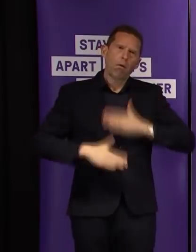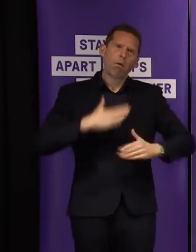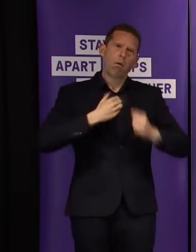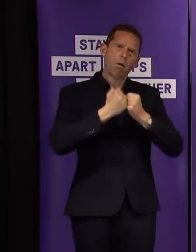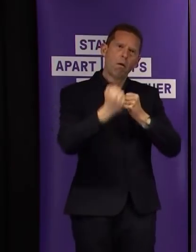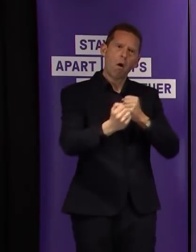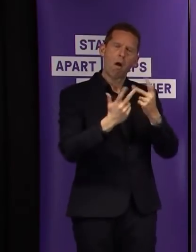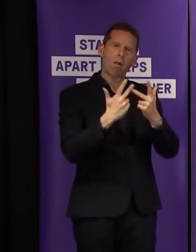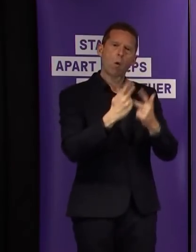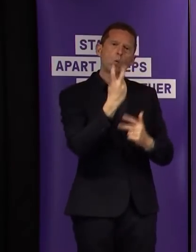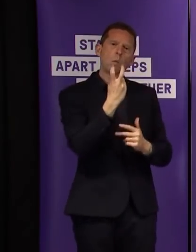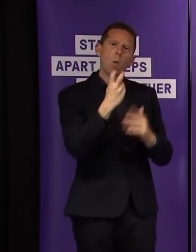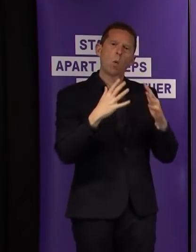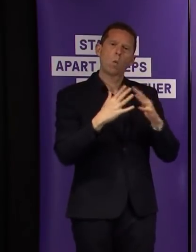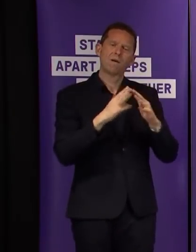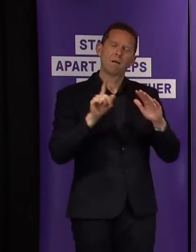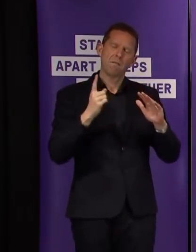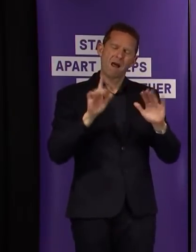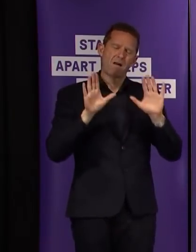greatest of respect to everyone,